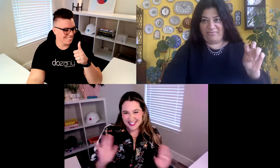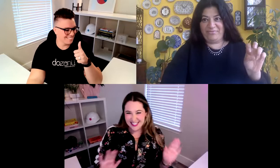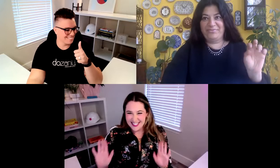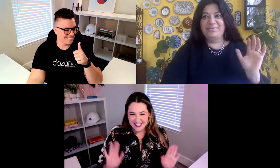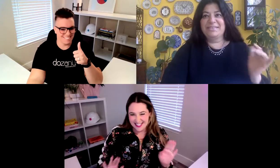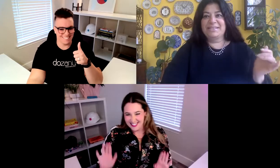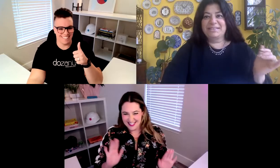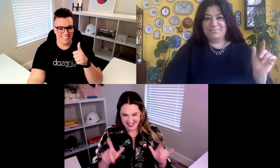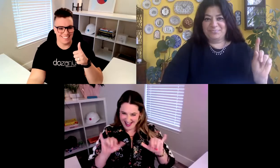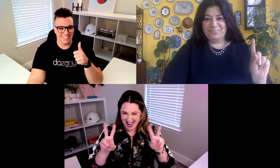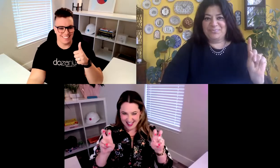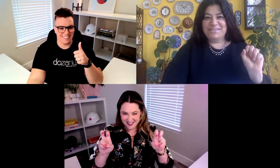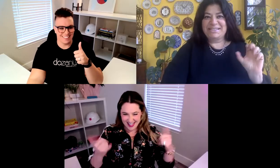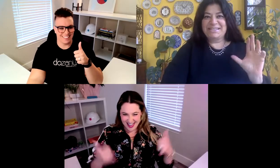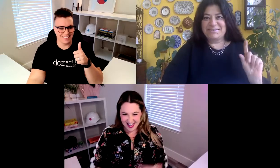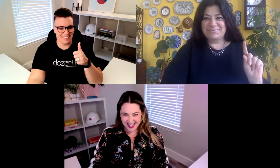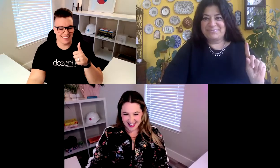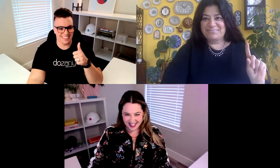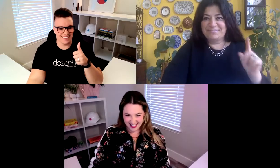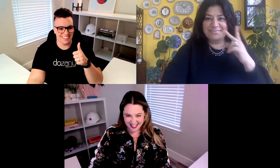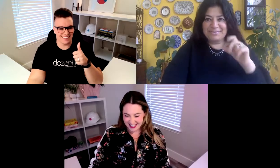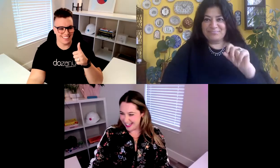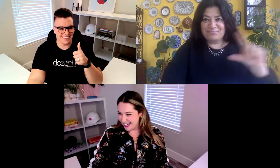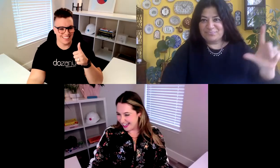Woohoo, I see we're on there.